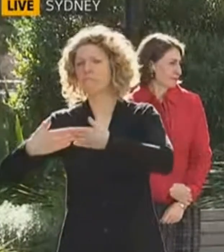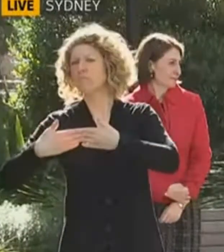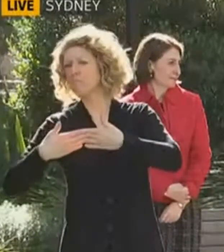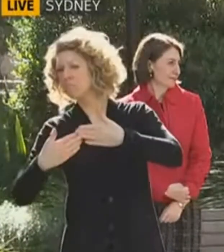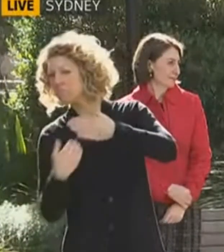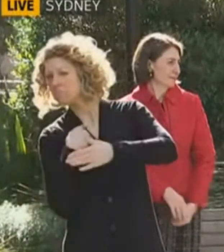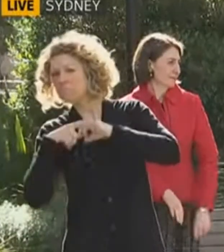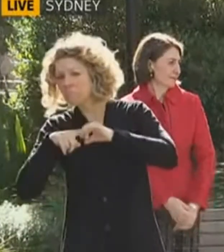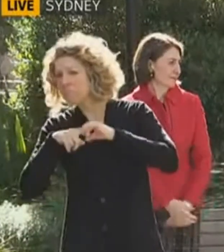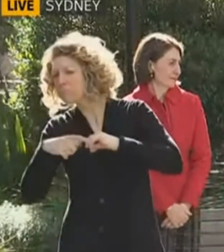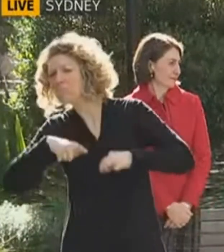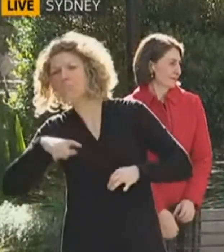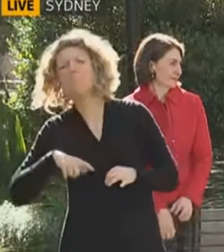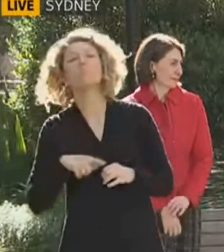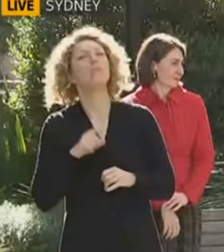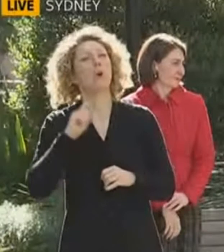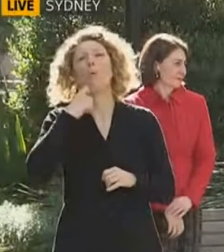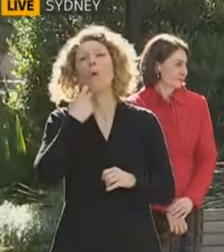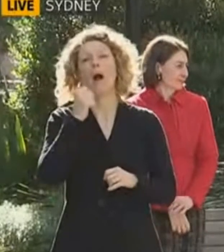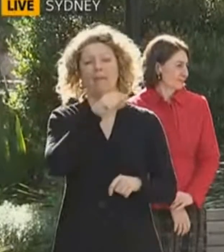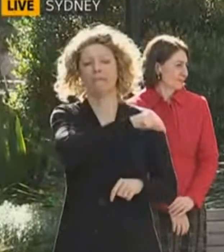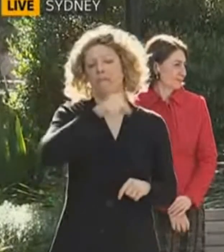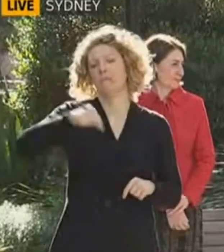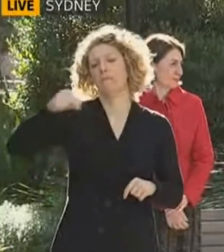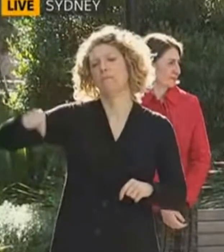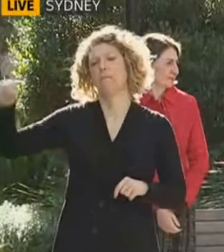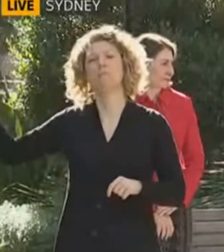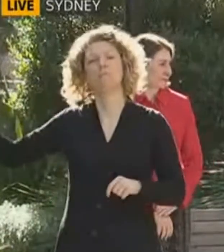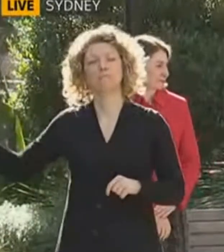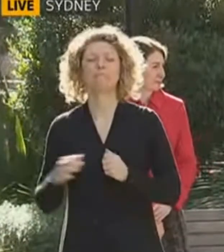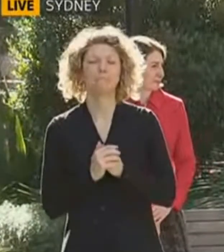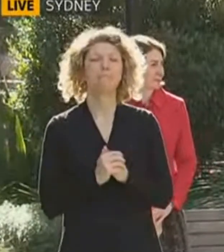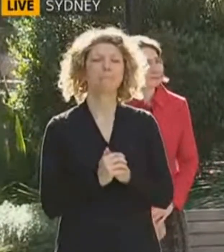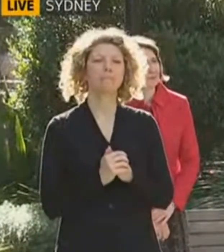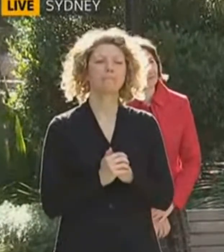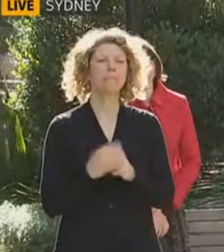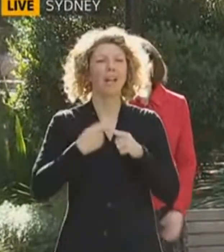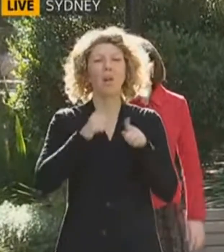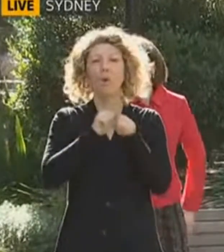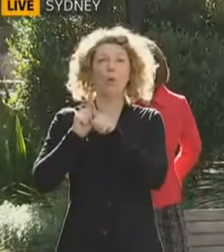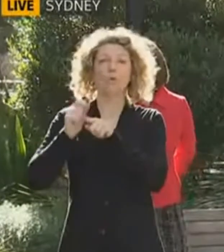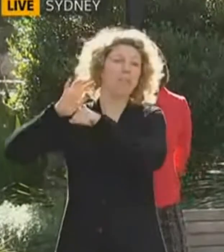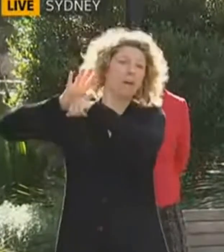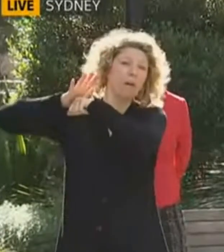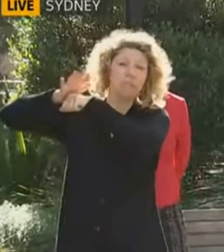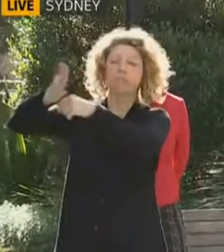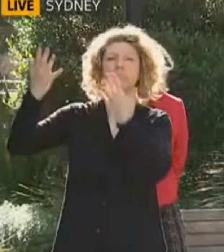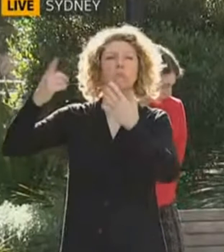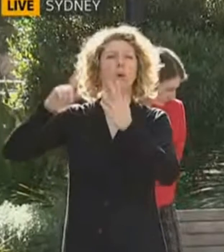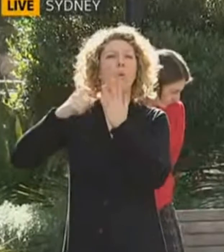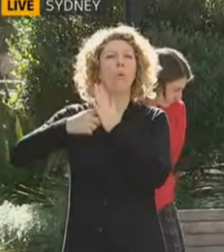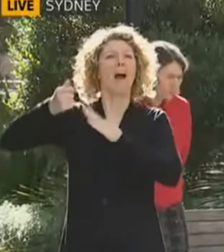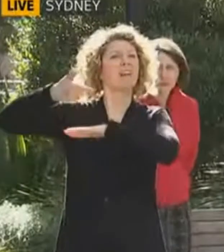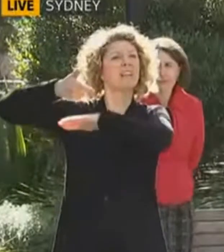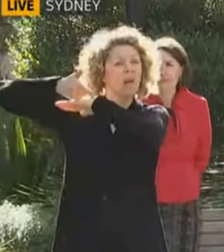emergency service workers across a majority of those crossings, and there will be aerial and other surveillance